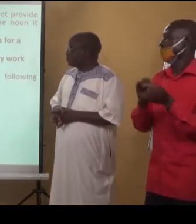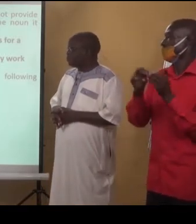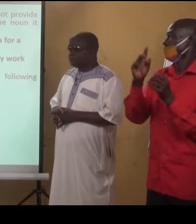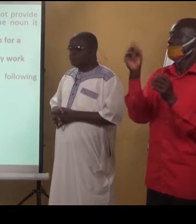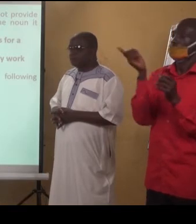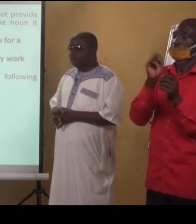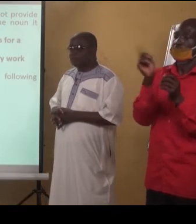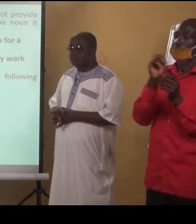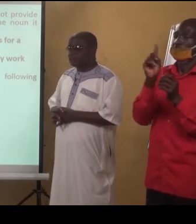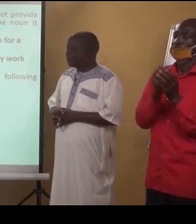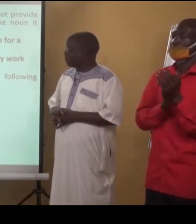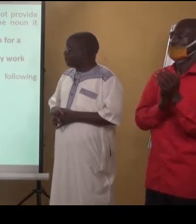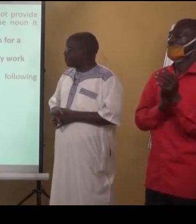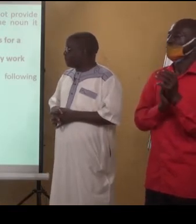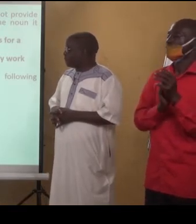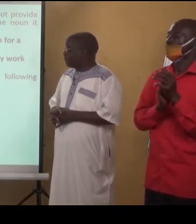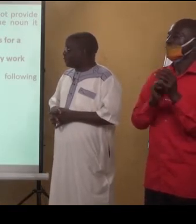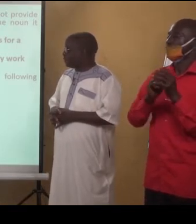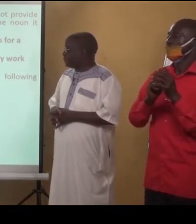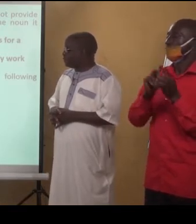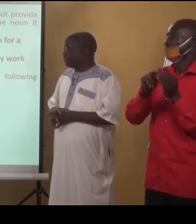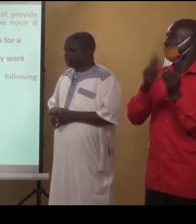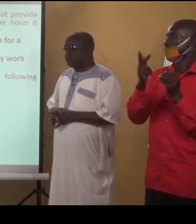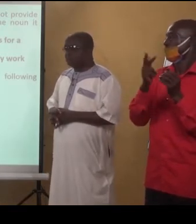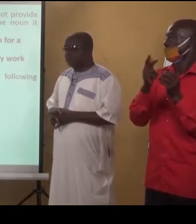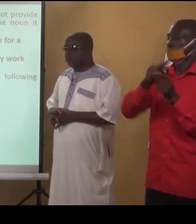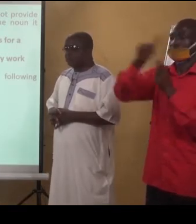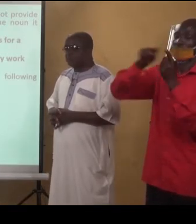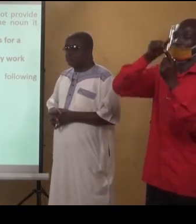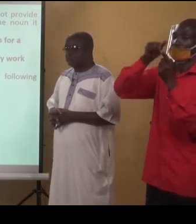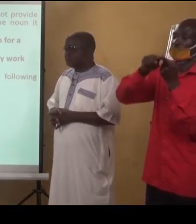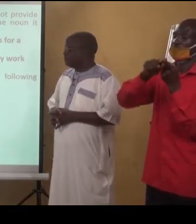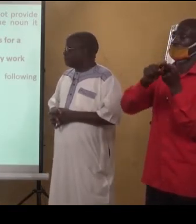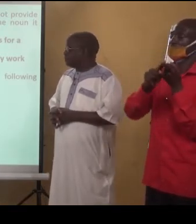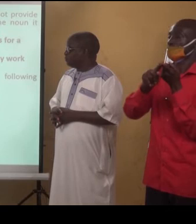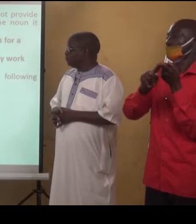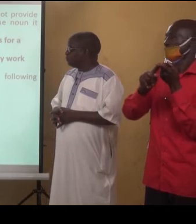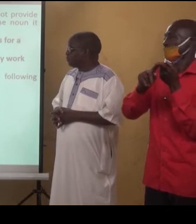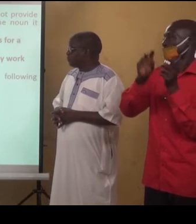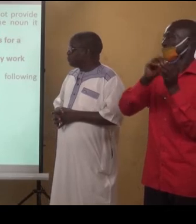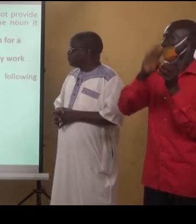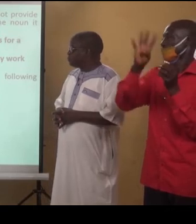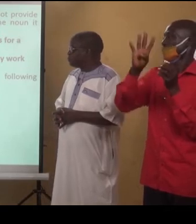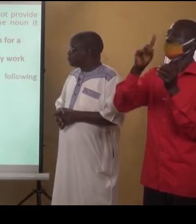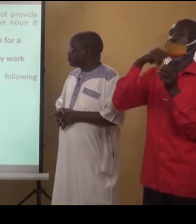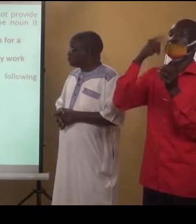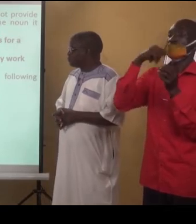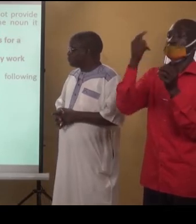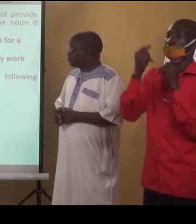two, where. Number three, when. Number four,